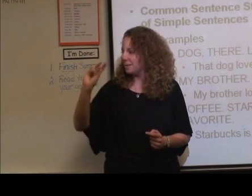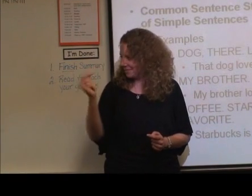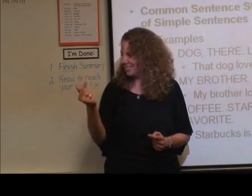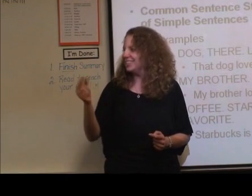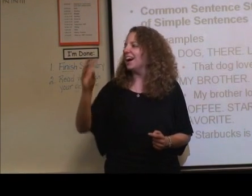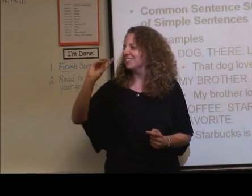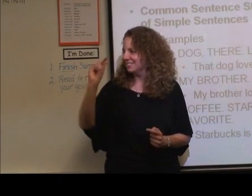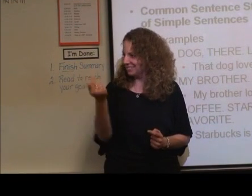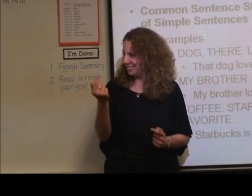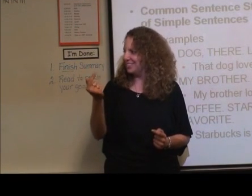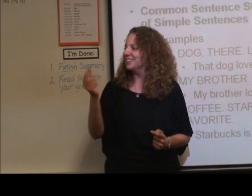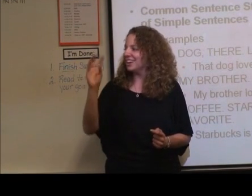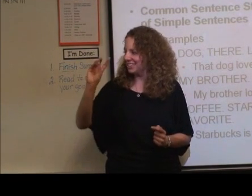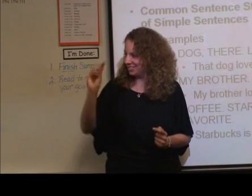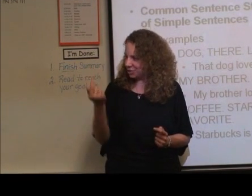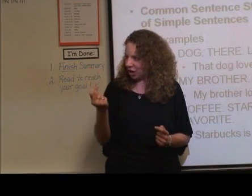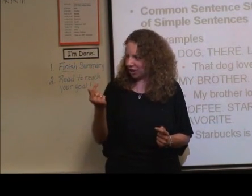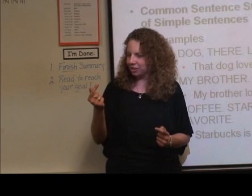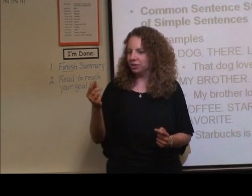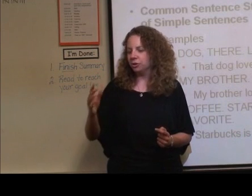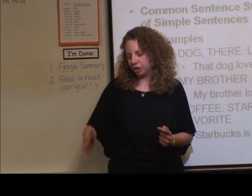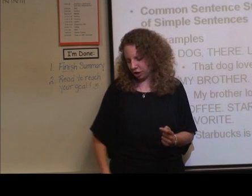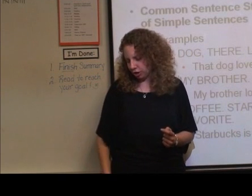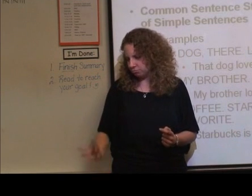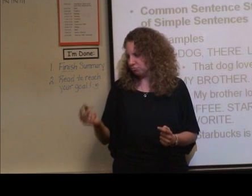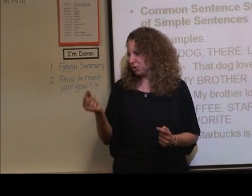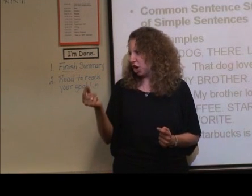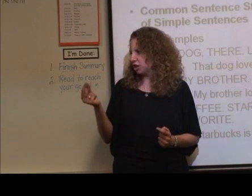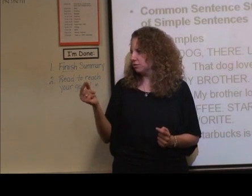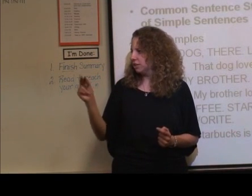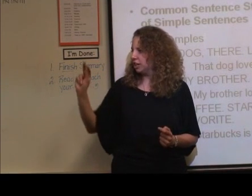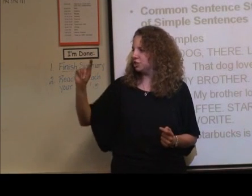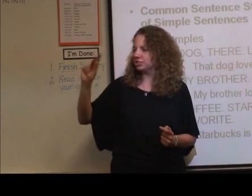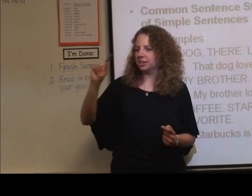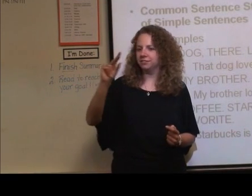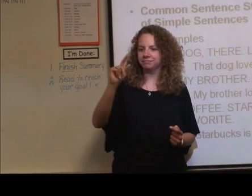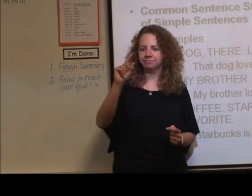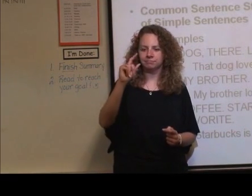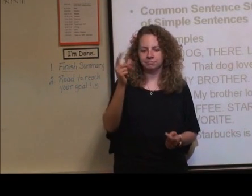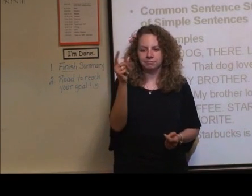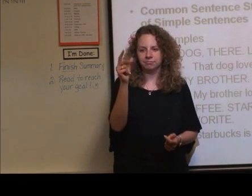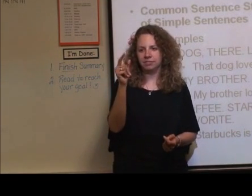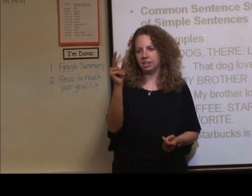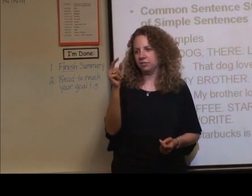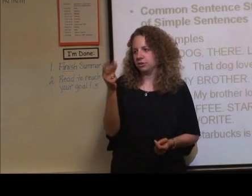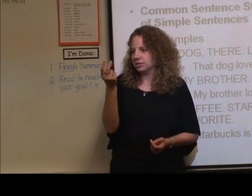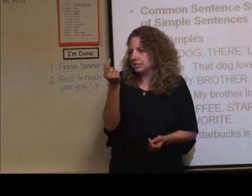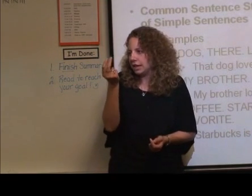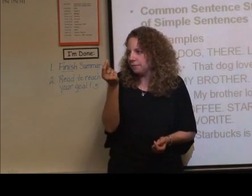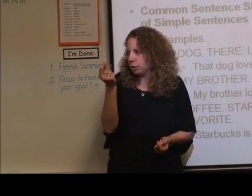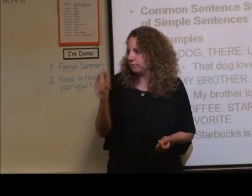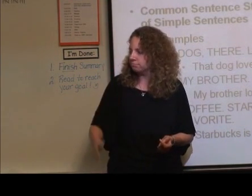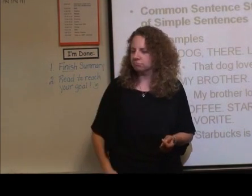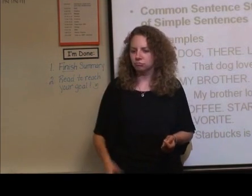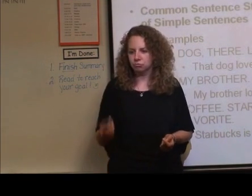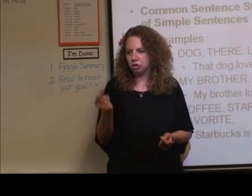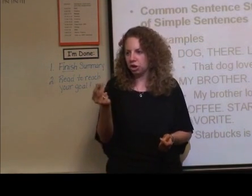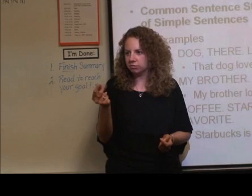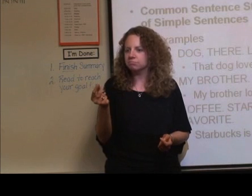snapped, yeah, you got it, dog. Or you can go, dog. And I just kind of, like if I was going to snap for it, dog.